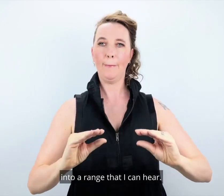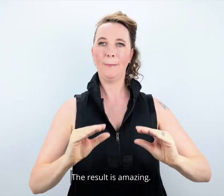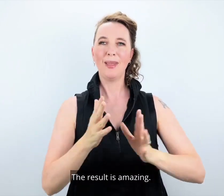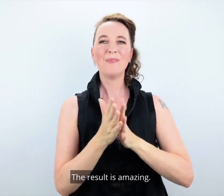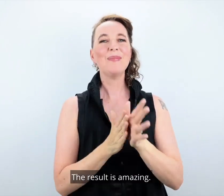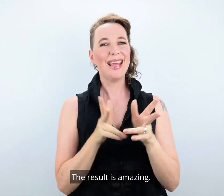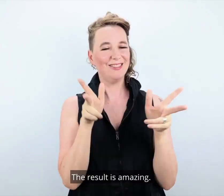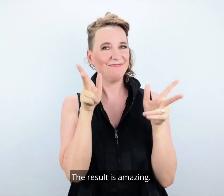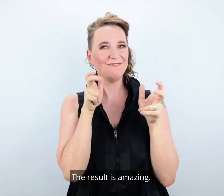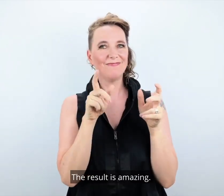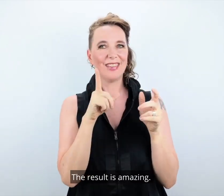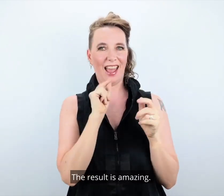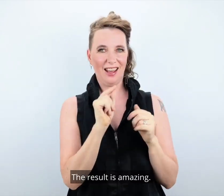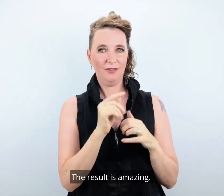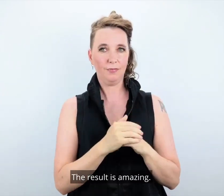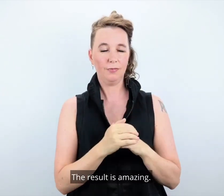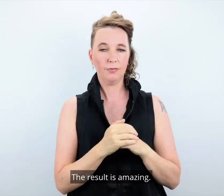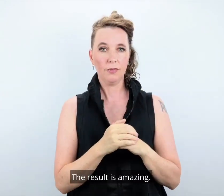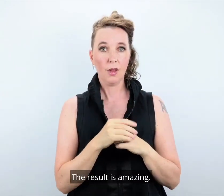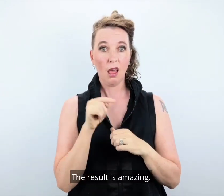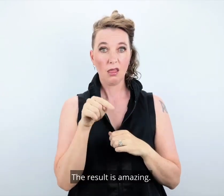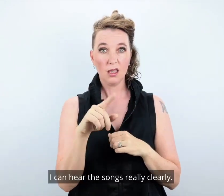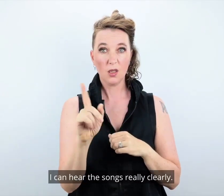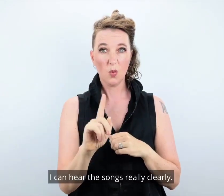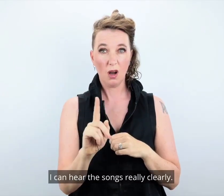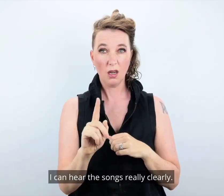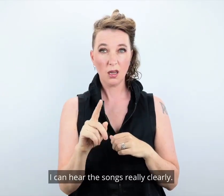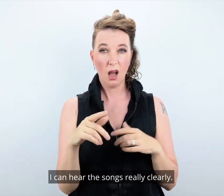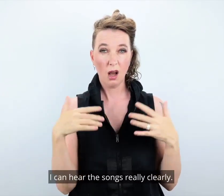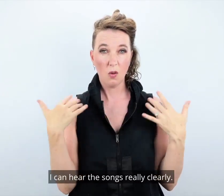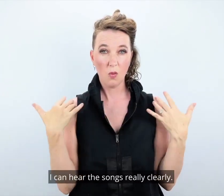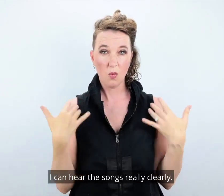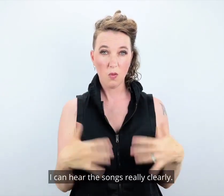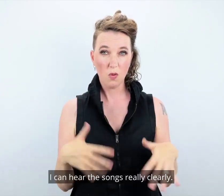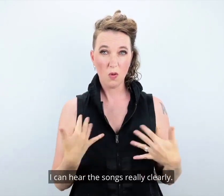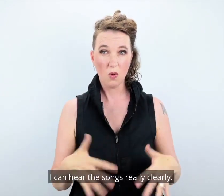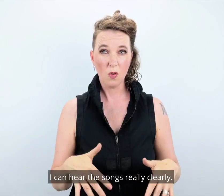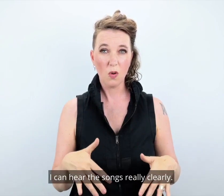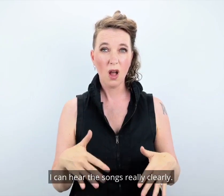The result is amazing. I can hear the songs really clearly.